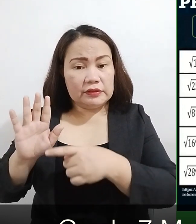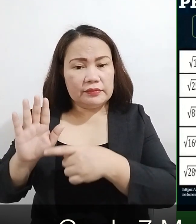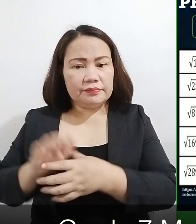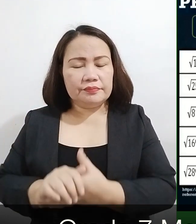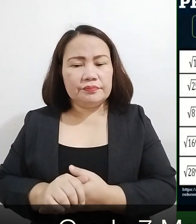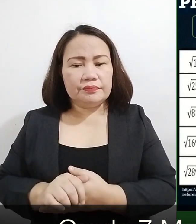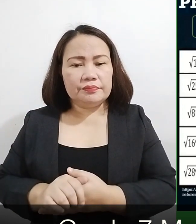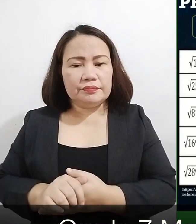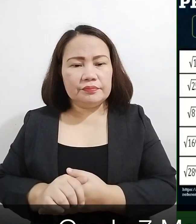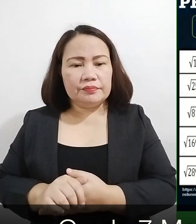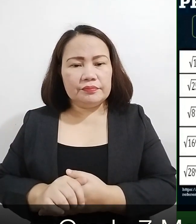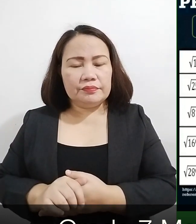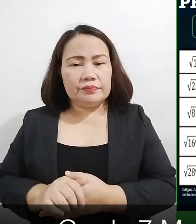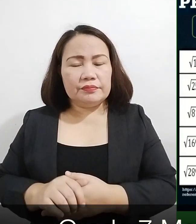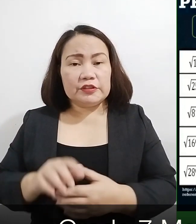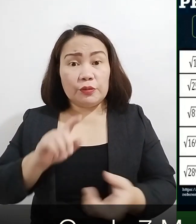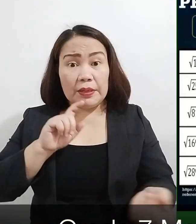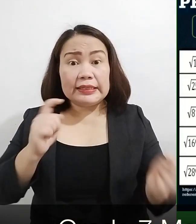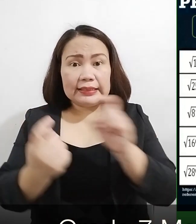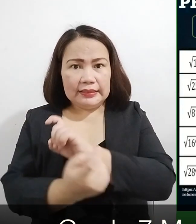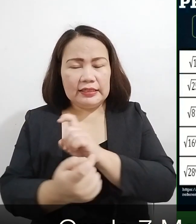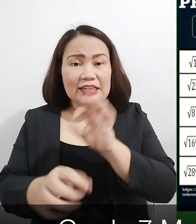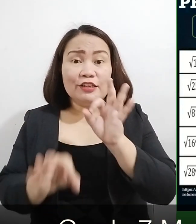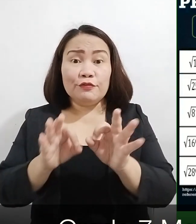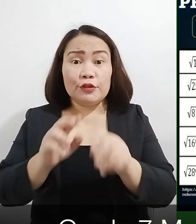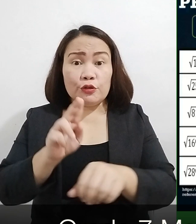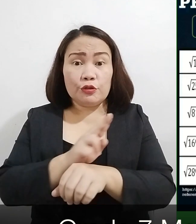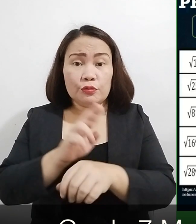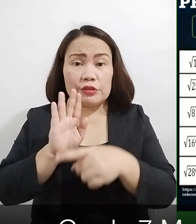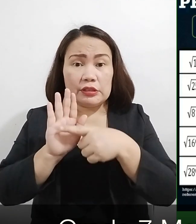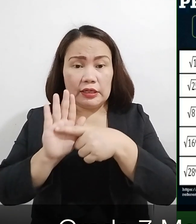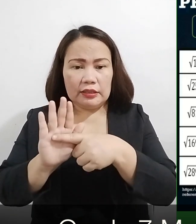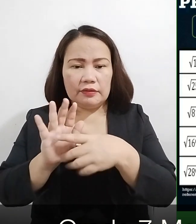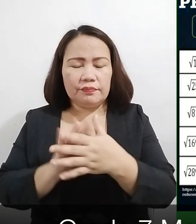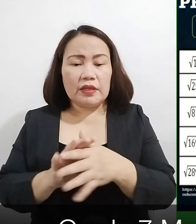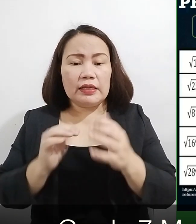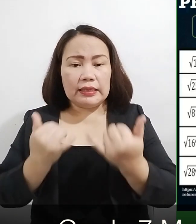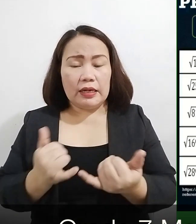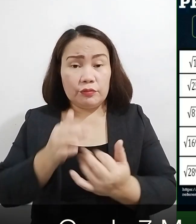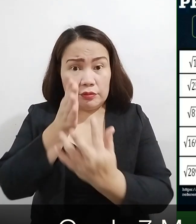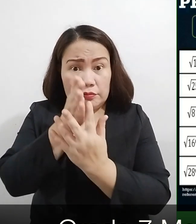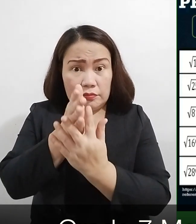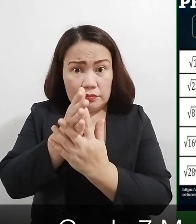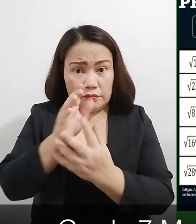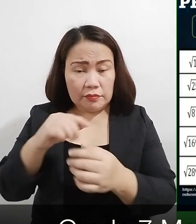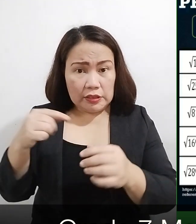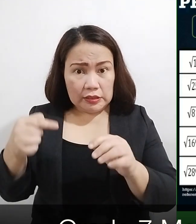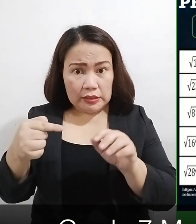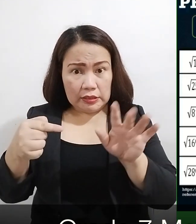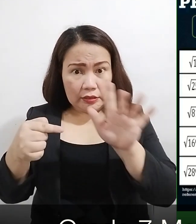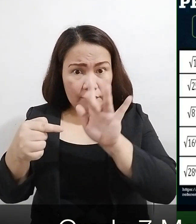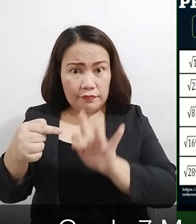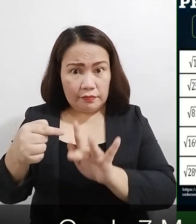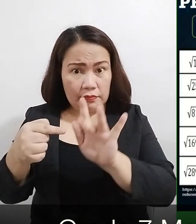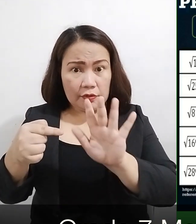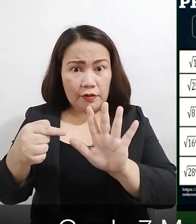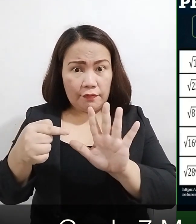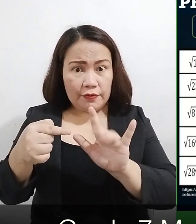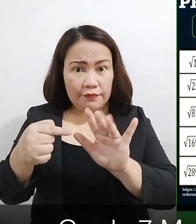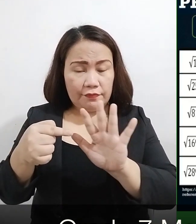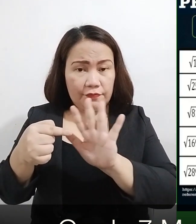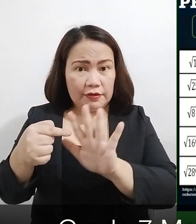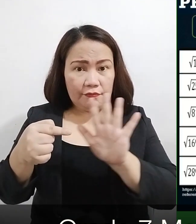ngayon, hindi kagaya kanina. So, baliktad po. So, now, we can now get the two